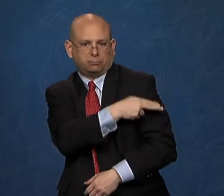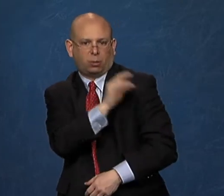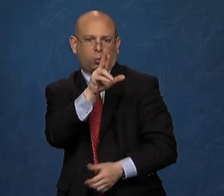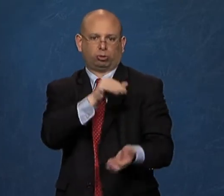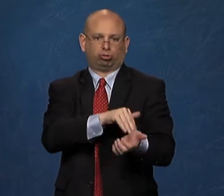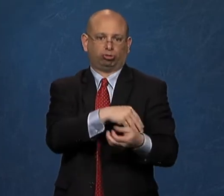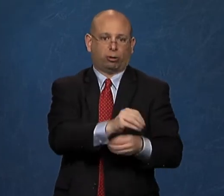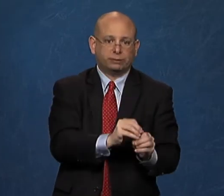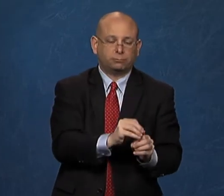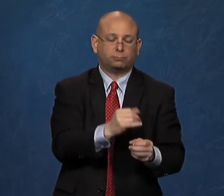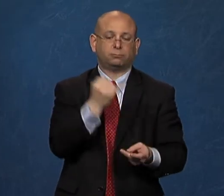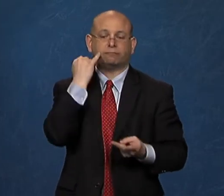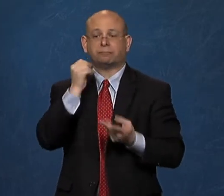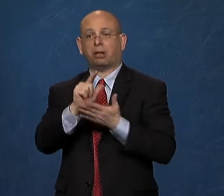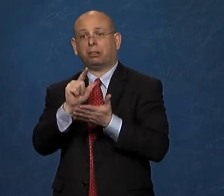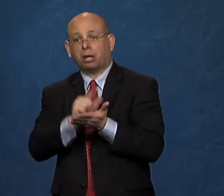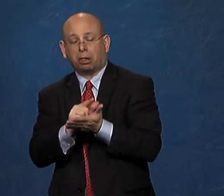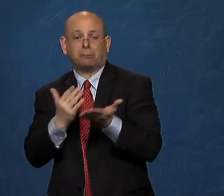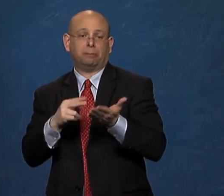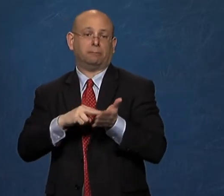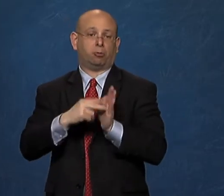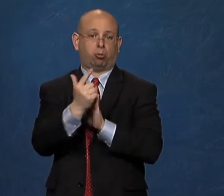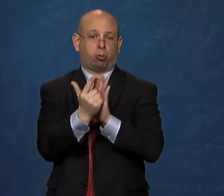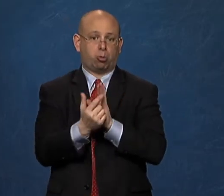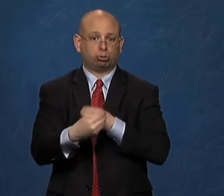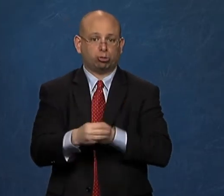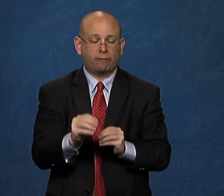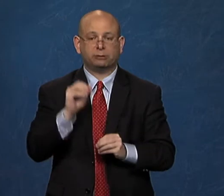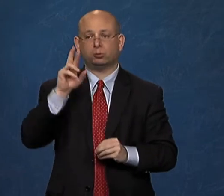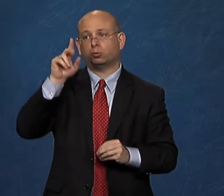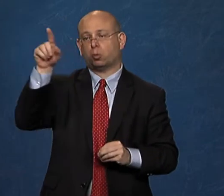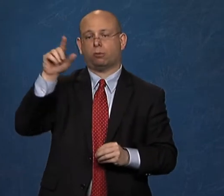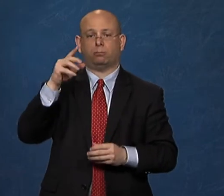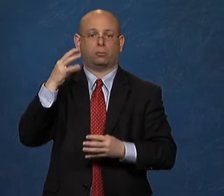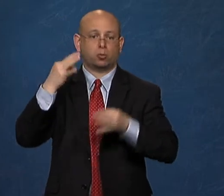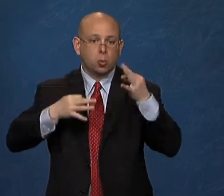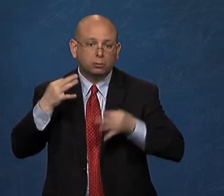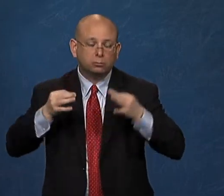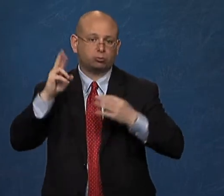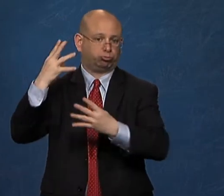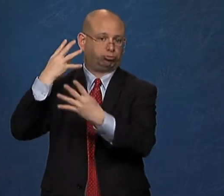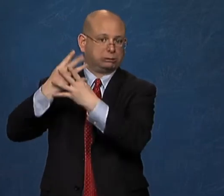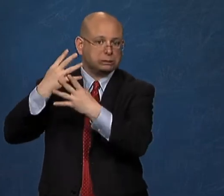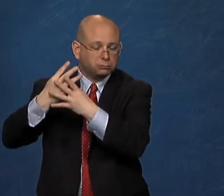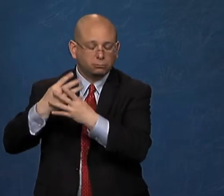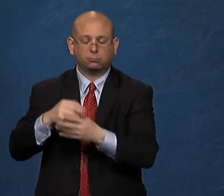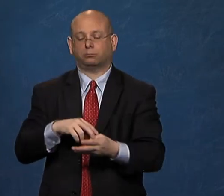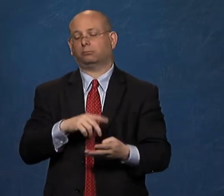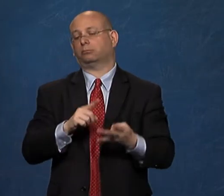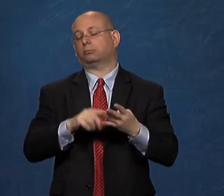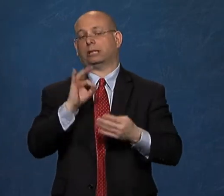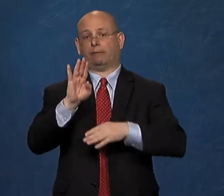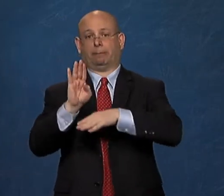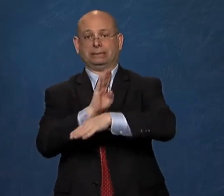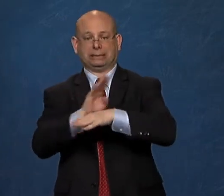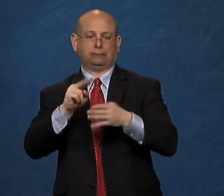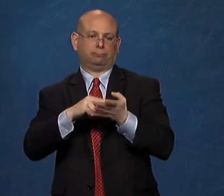problem. So that other individuals, whether it be in the hospital or medical office, a law office, or in the courts or prison, or in